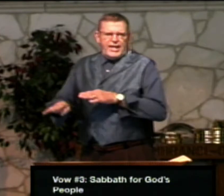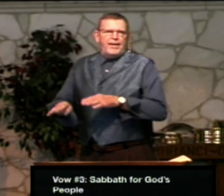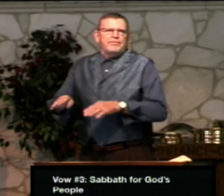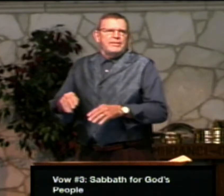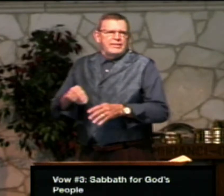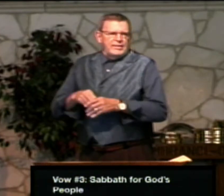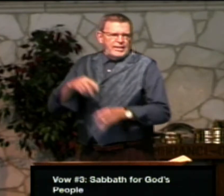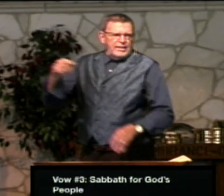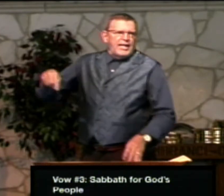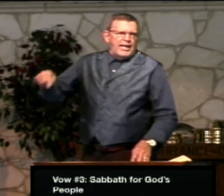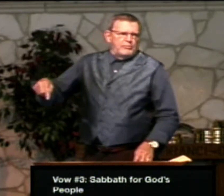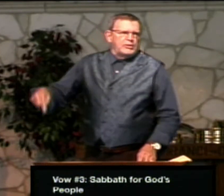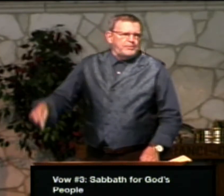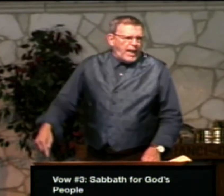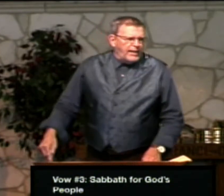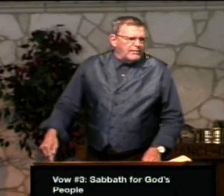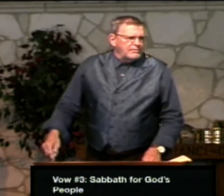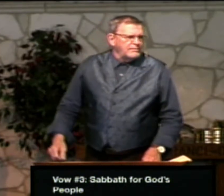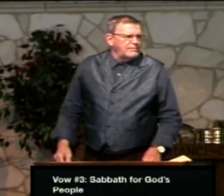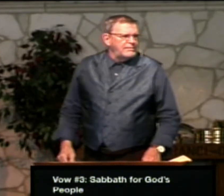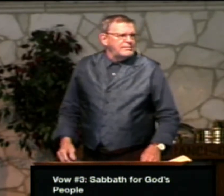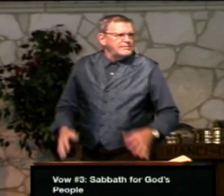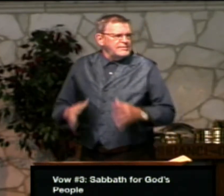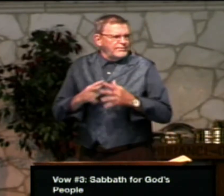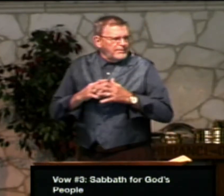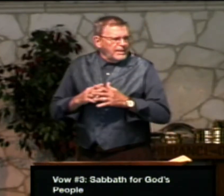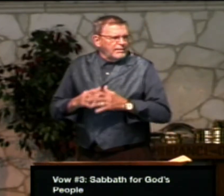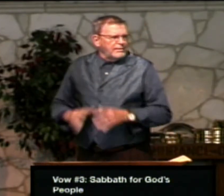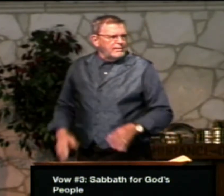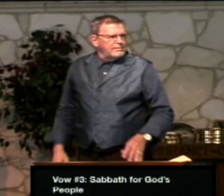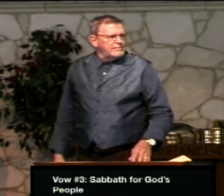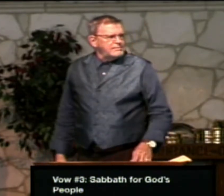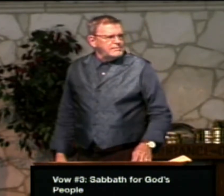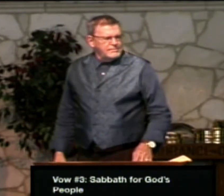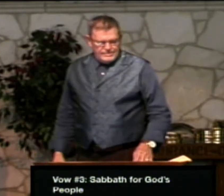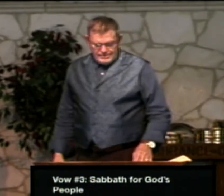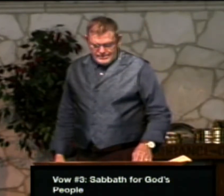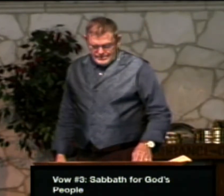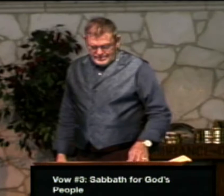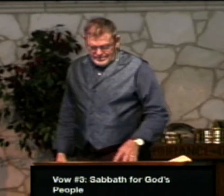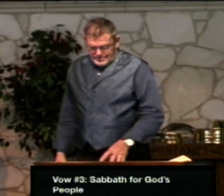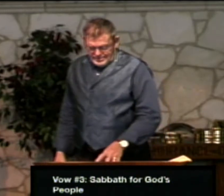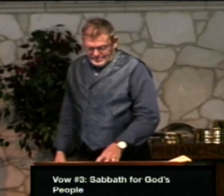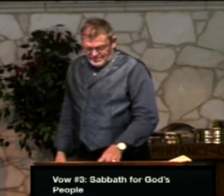Another step in the downward spiral of America.